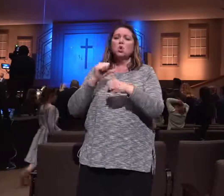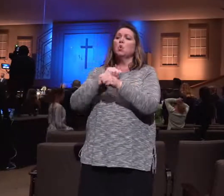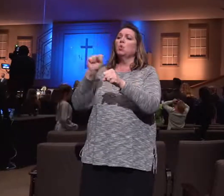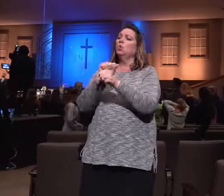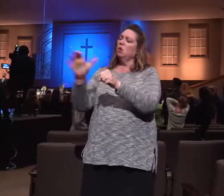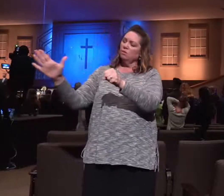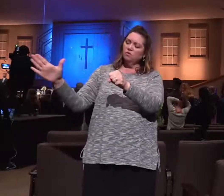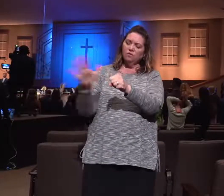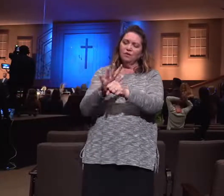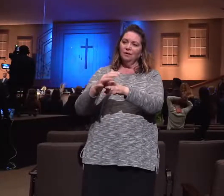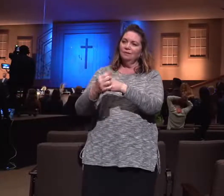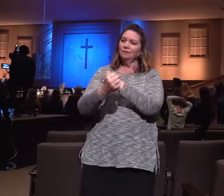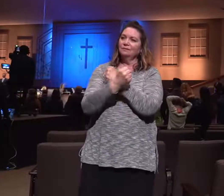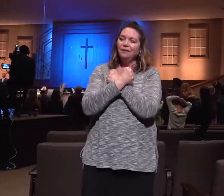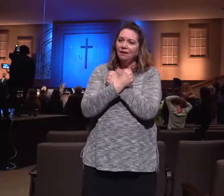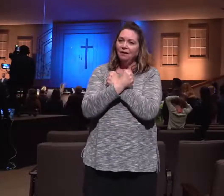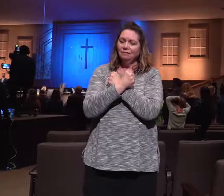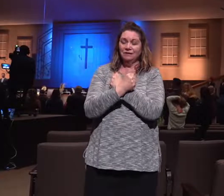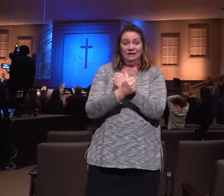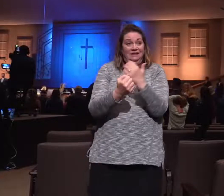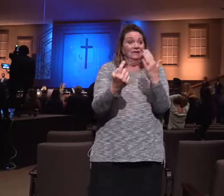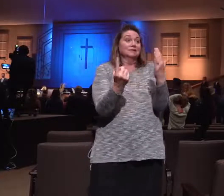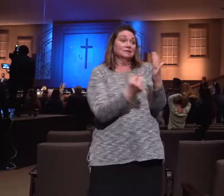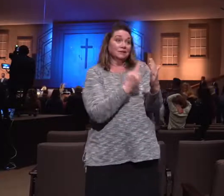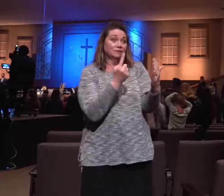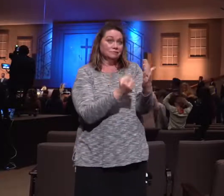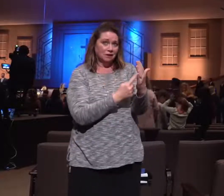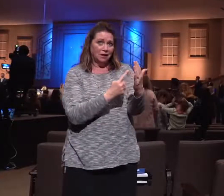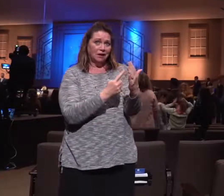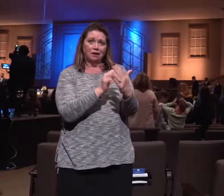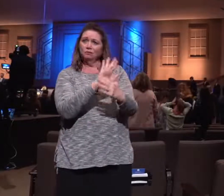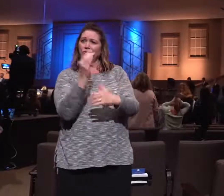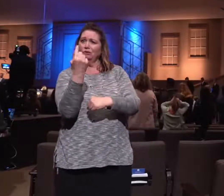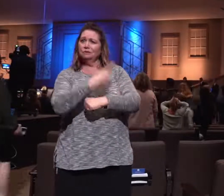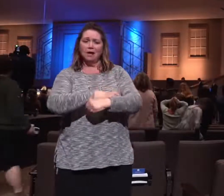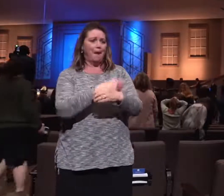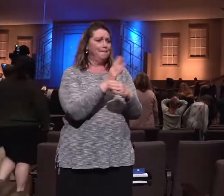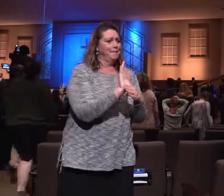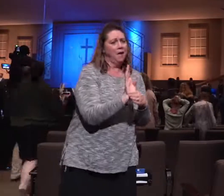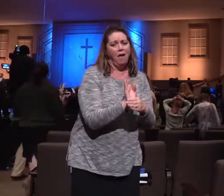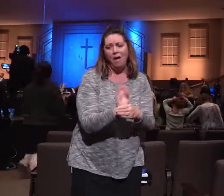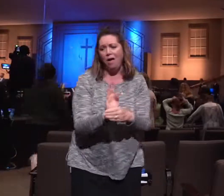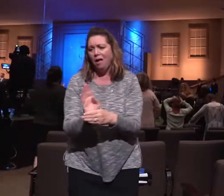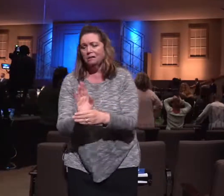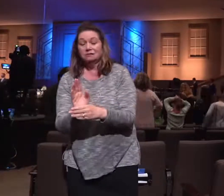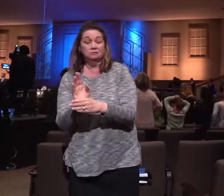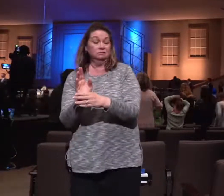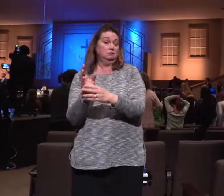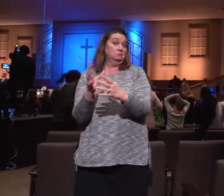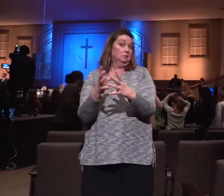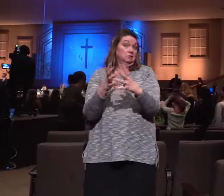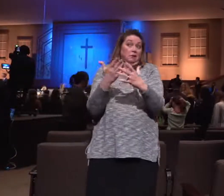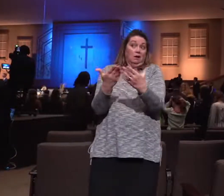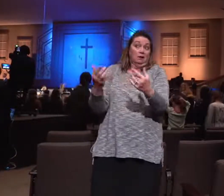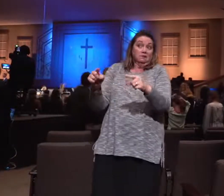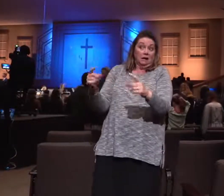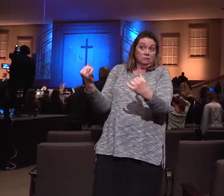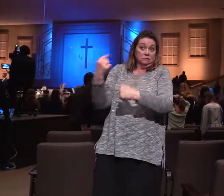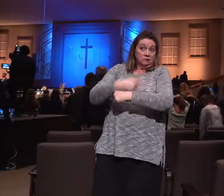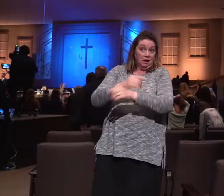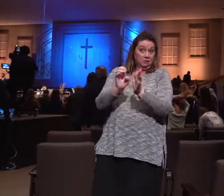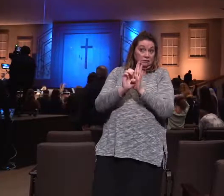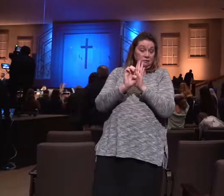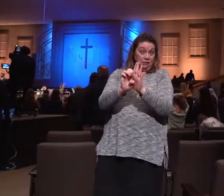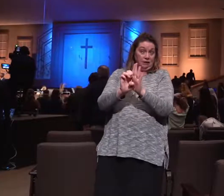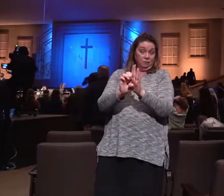not. And sometimes you have busy days, and there's all kinds of stuff going on today. There's a little election going on today, and had